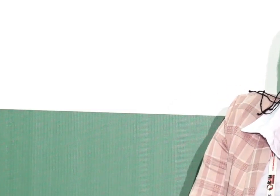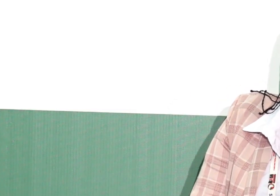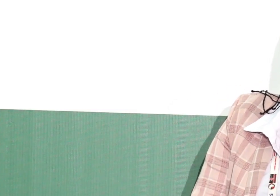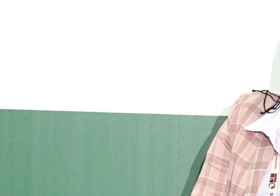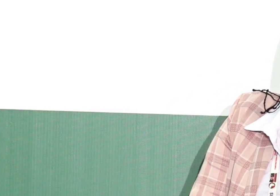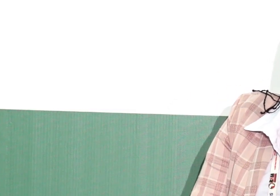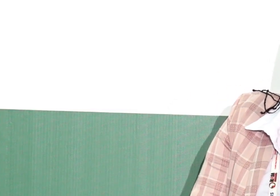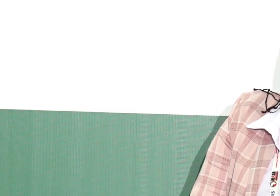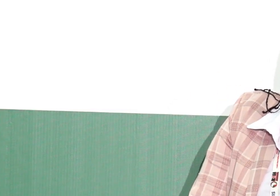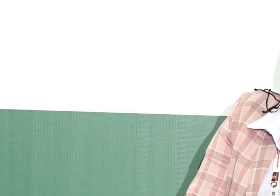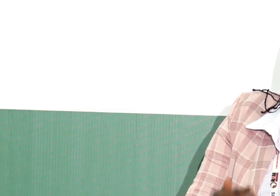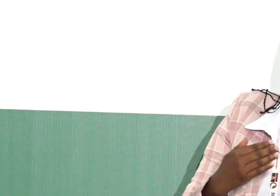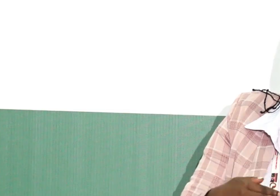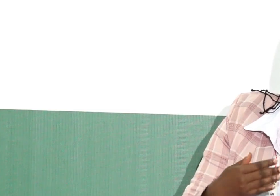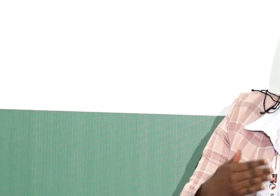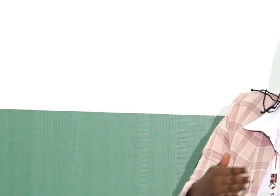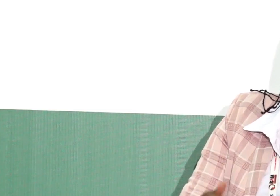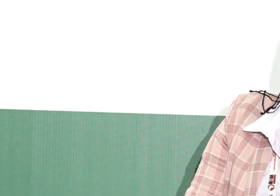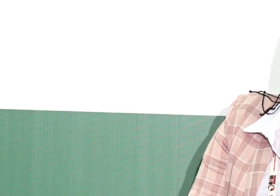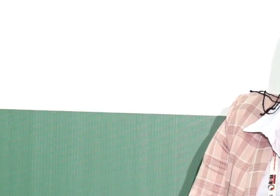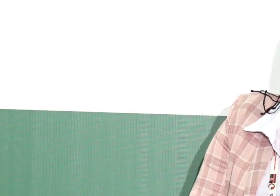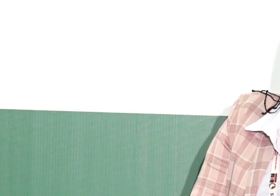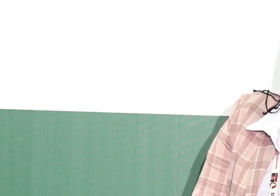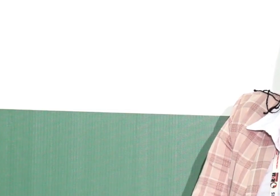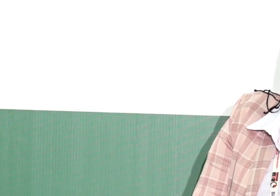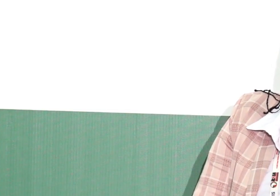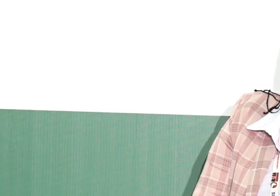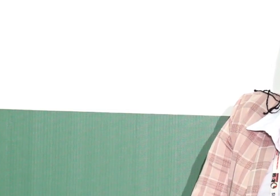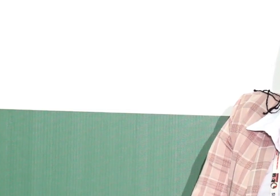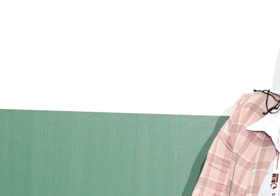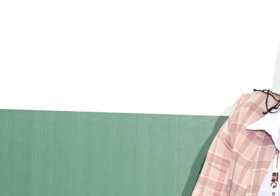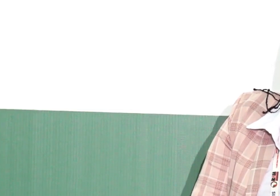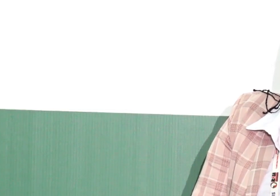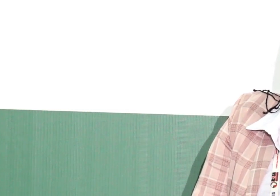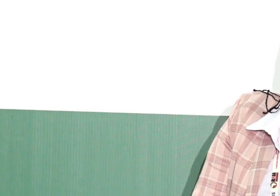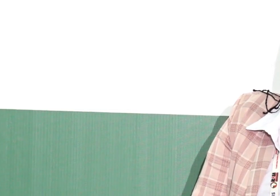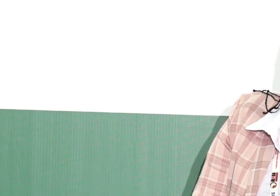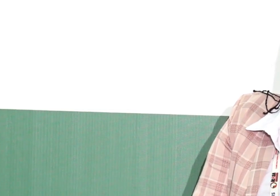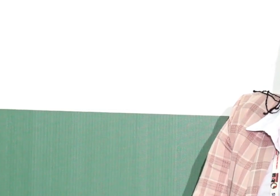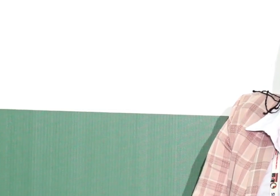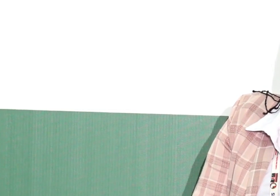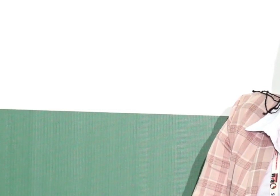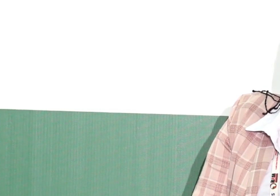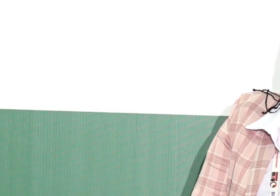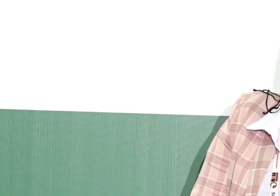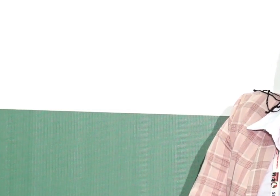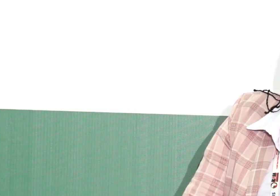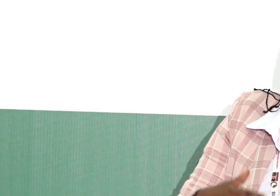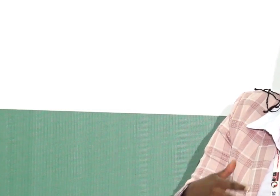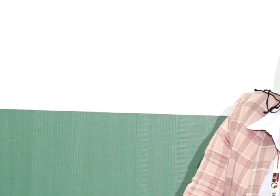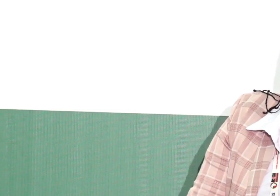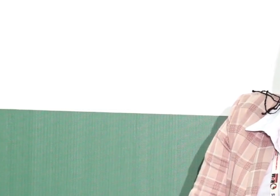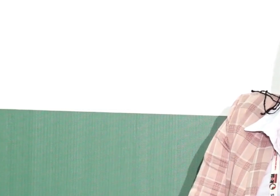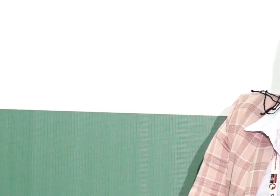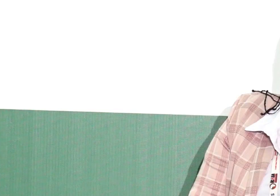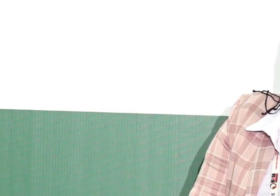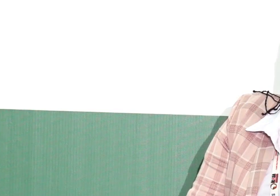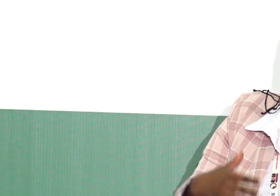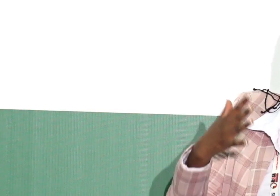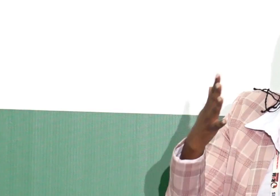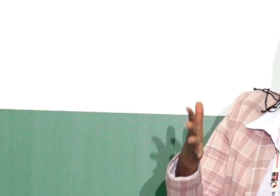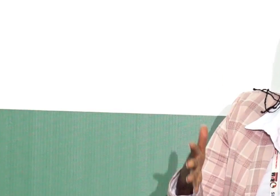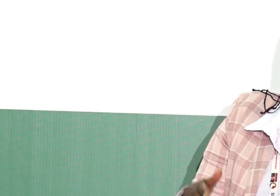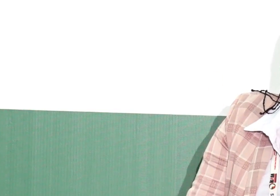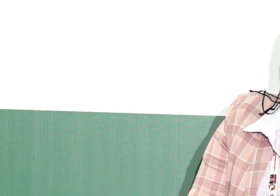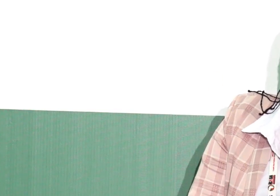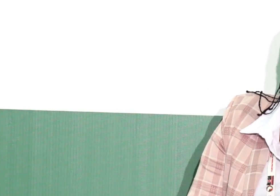a gynecologist if there's persistent lesion recurrence. And so maybe the woman would